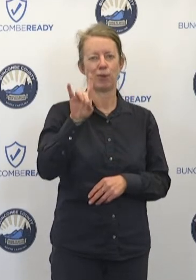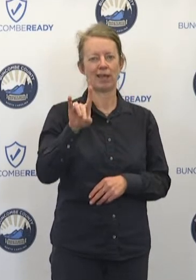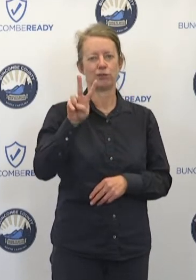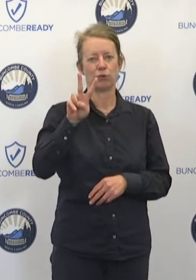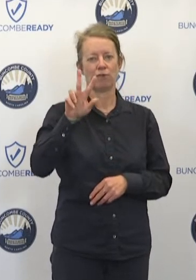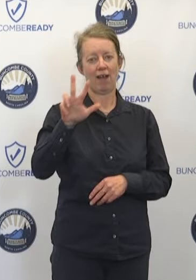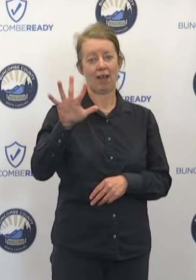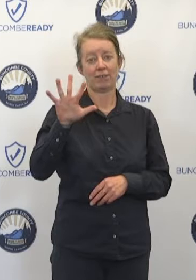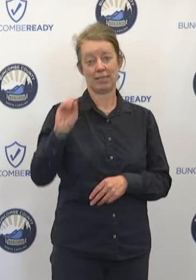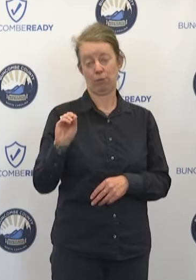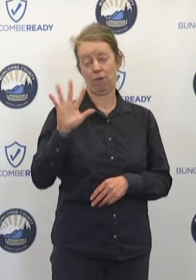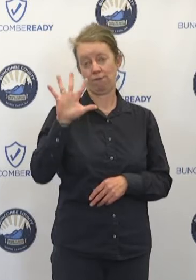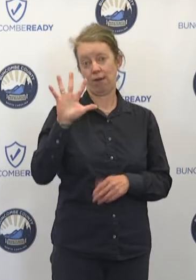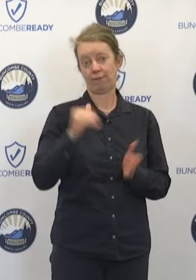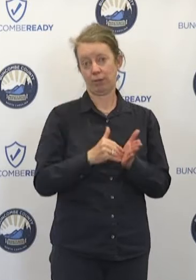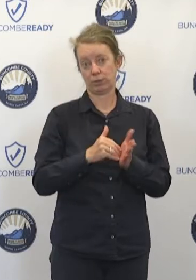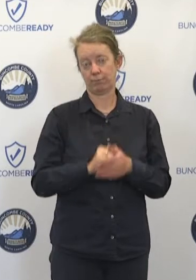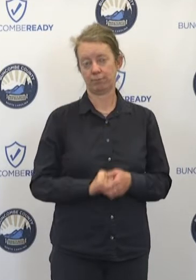828-250-5000.